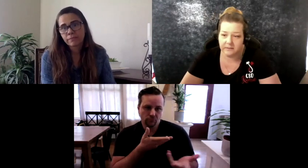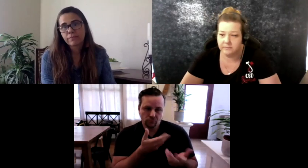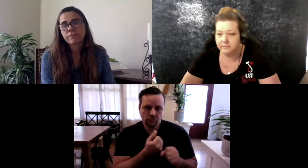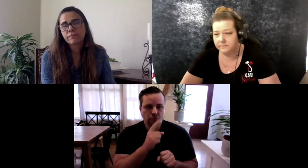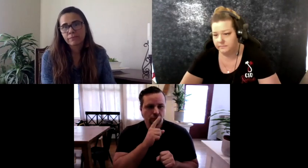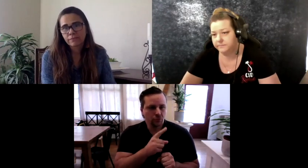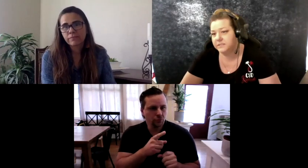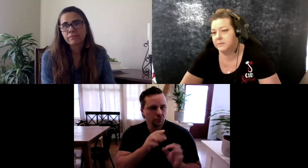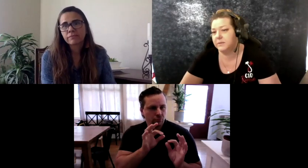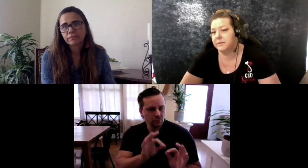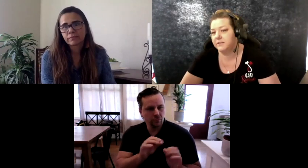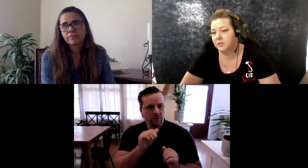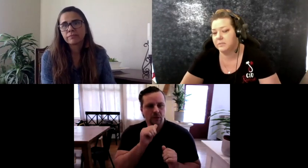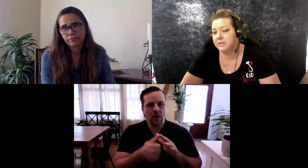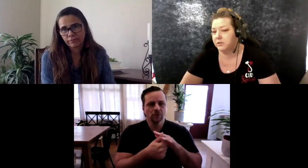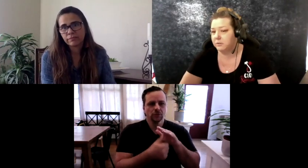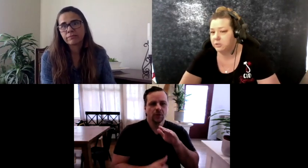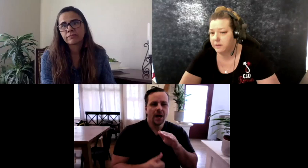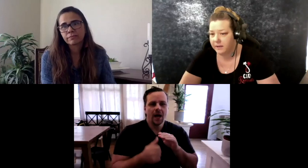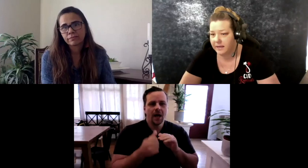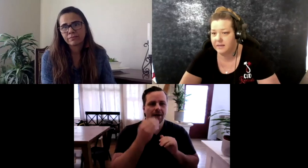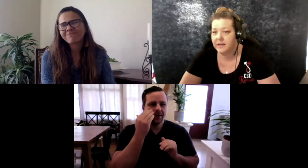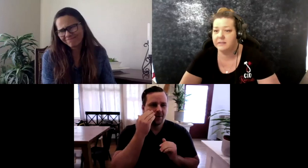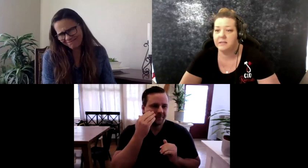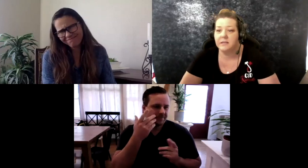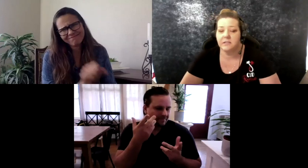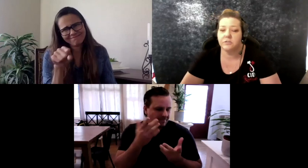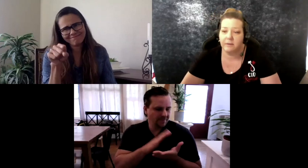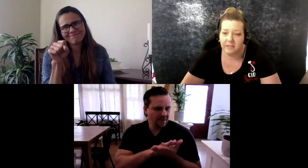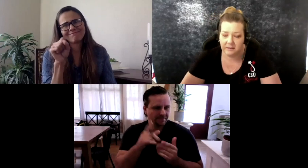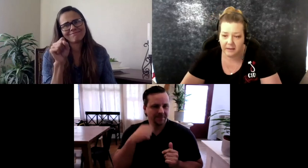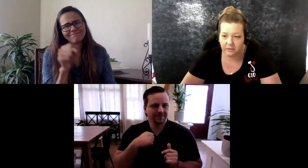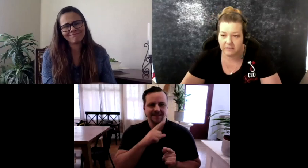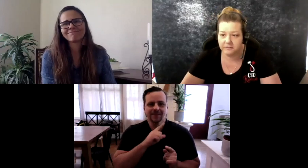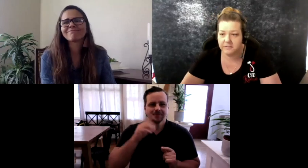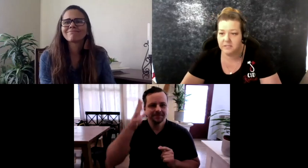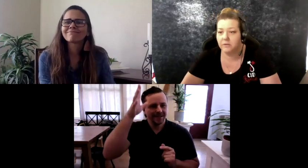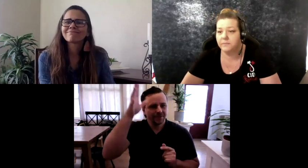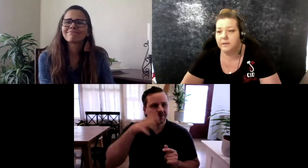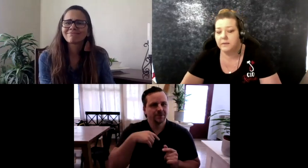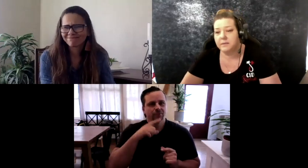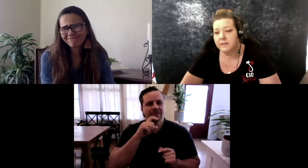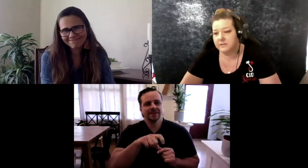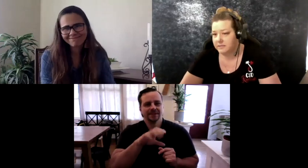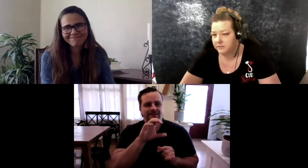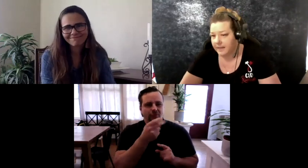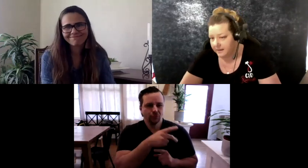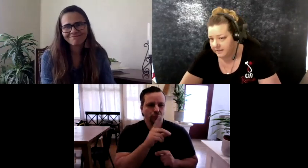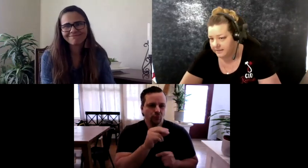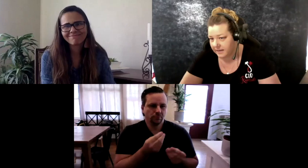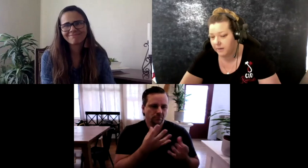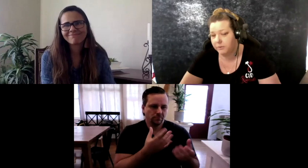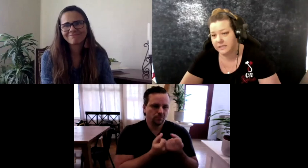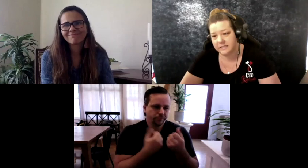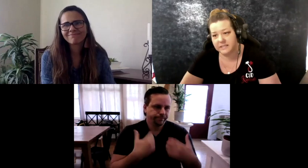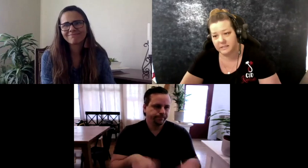week to sit with them individually to make sure they were doing okay and not drowning in that grief. So being as a single dad at that